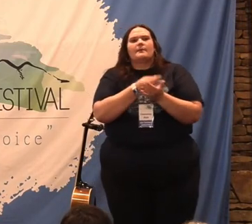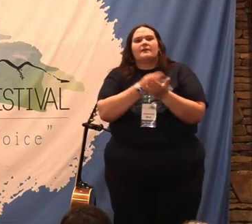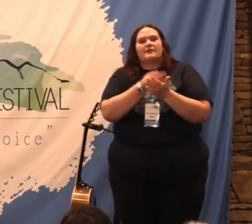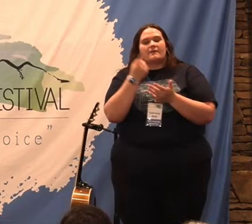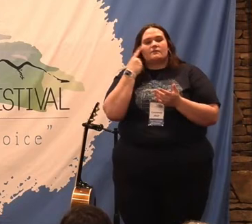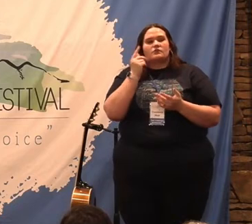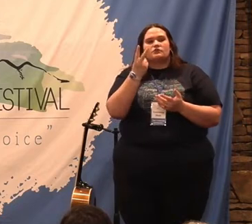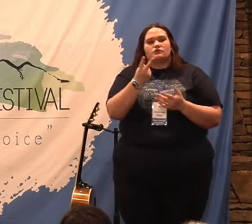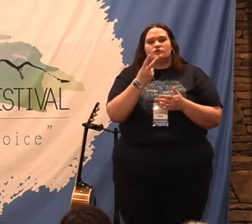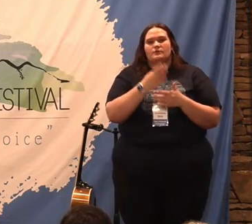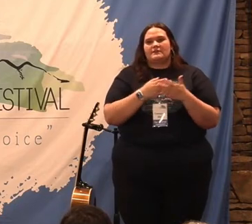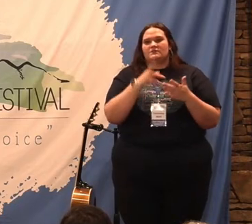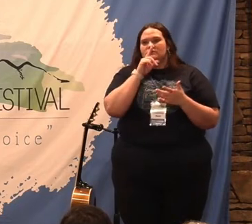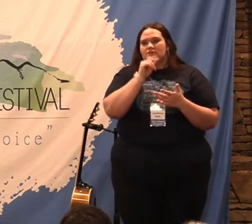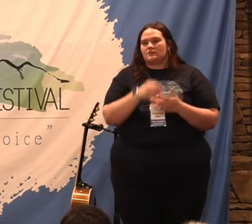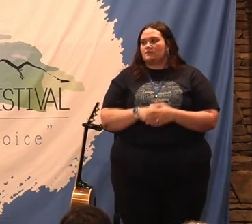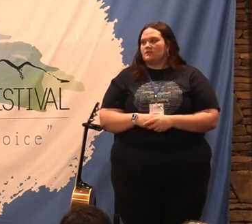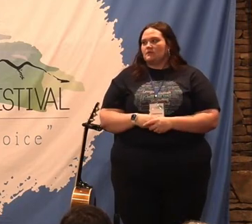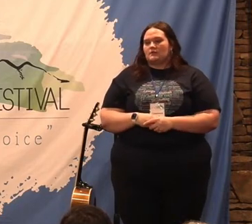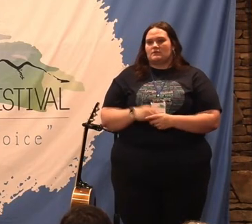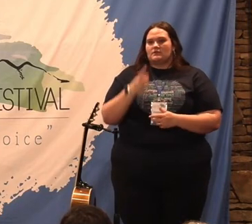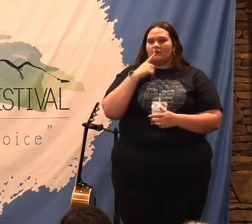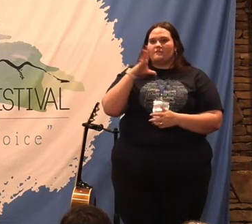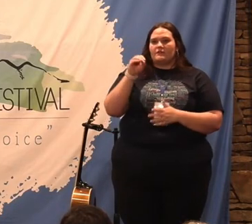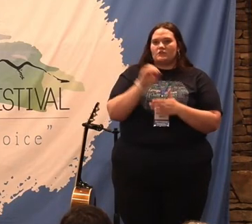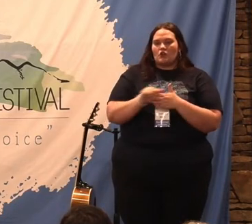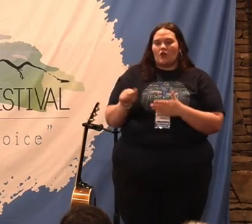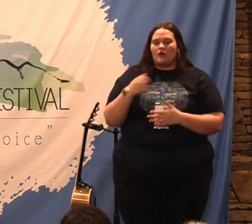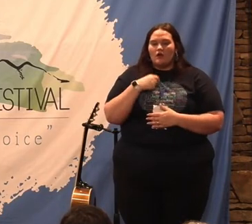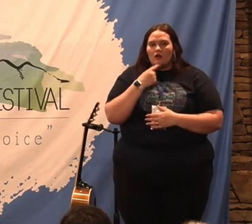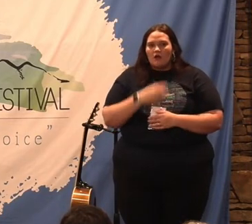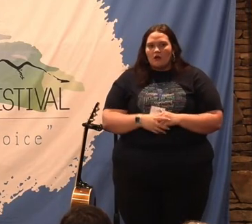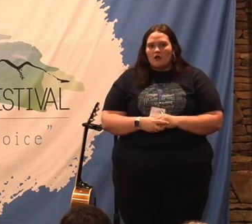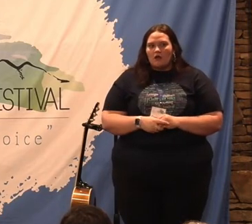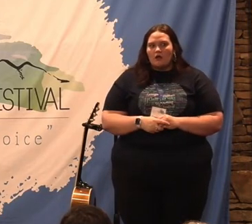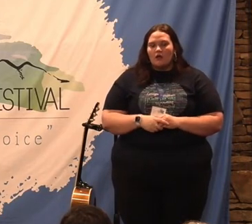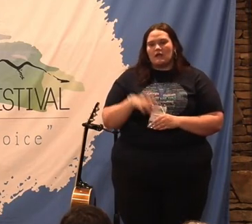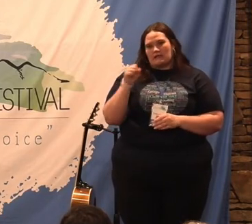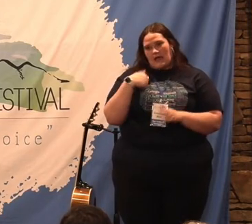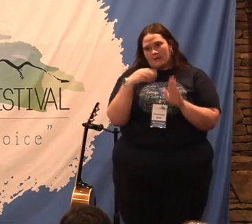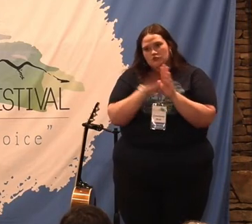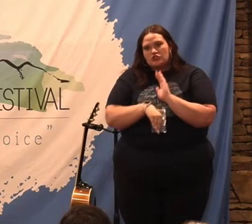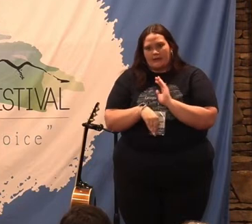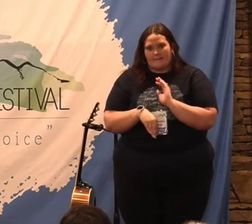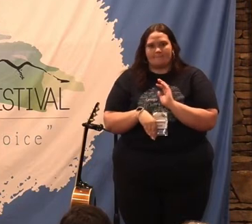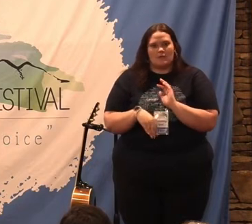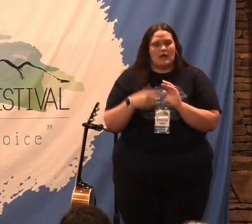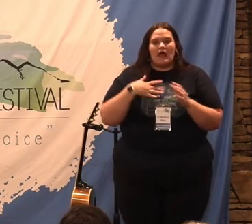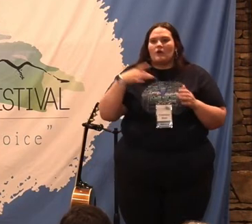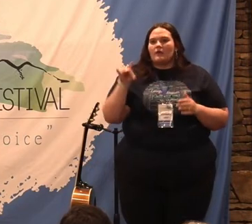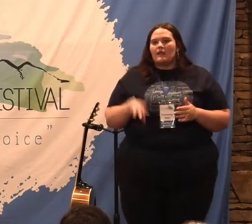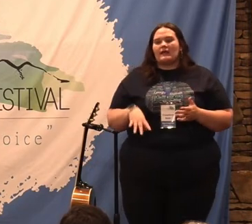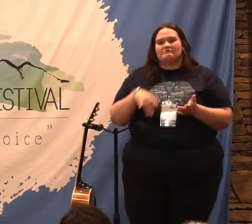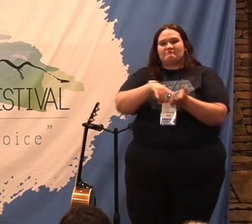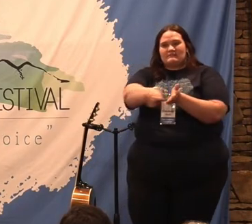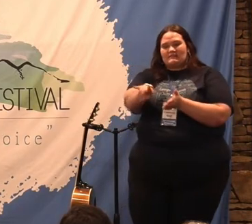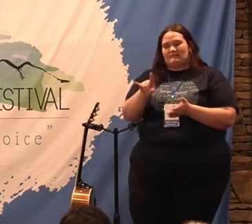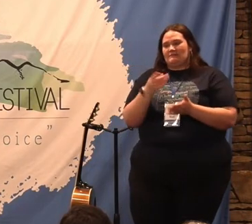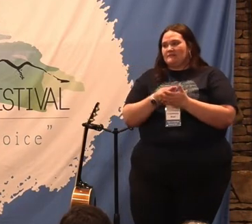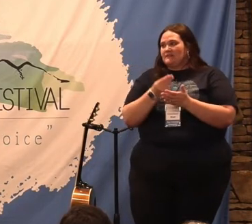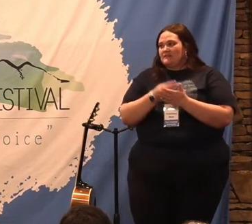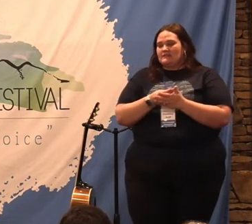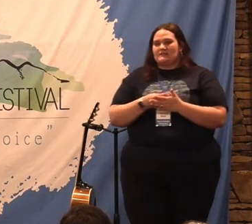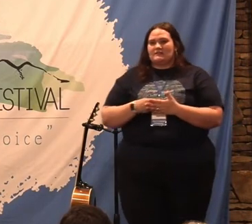$50. Yeah, I'm cheap. I don't like spending money. And $50 back then, I was making